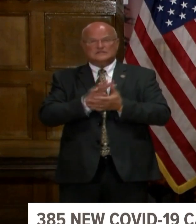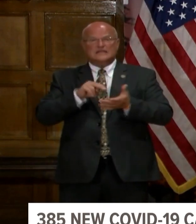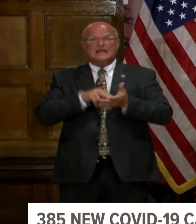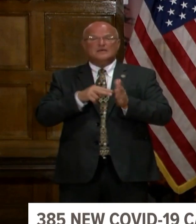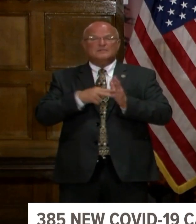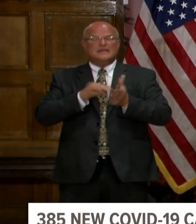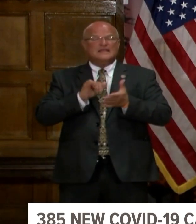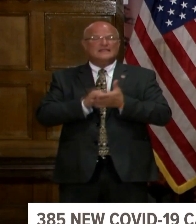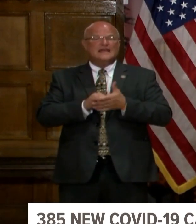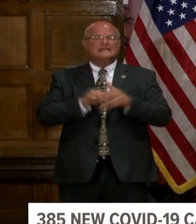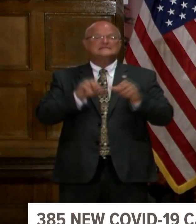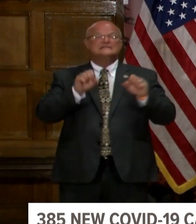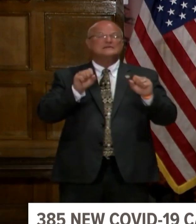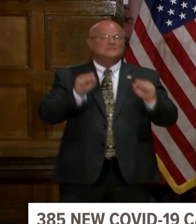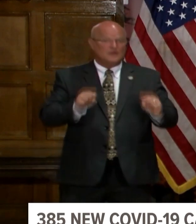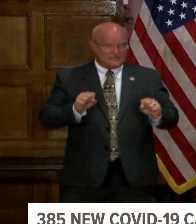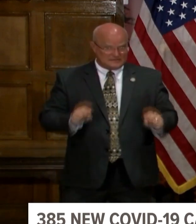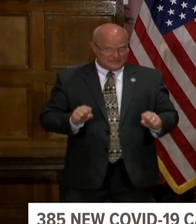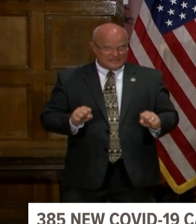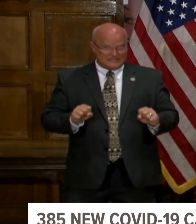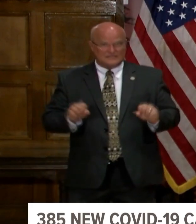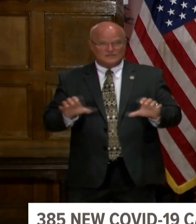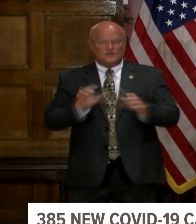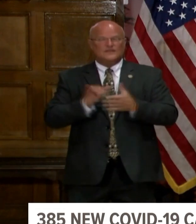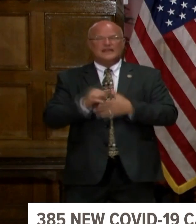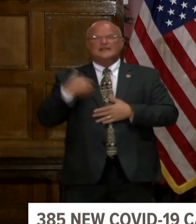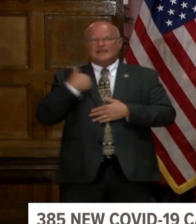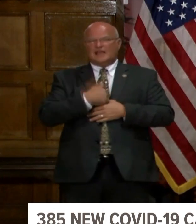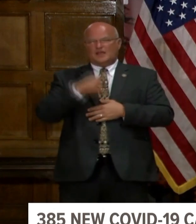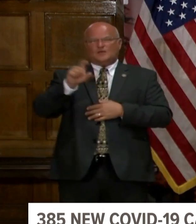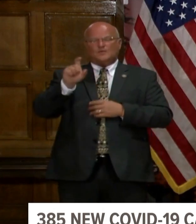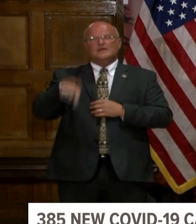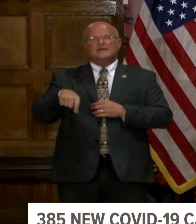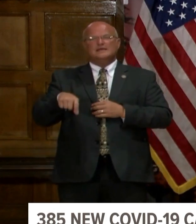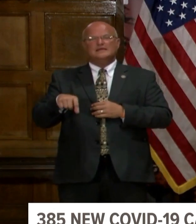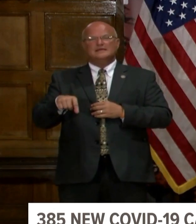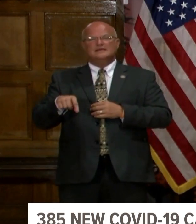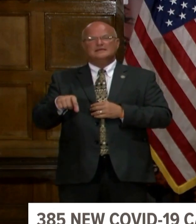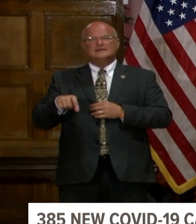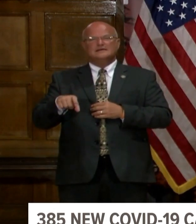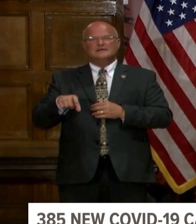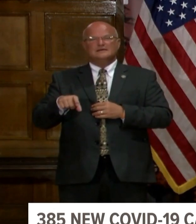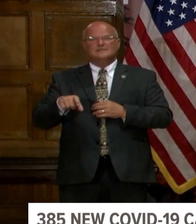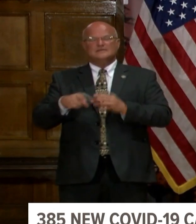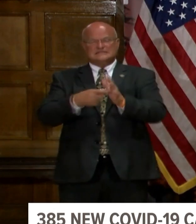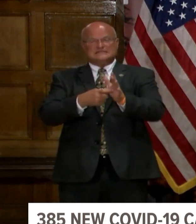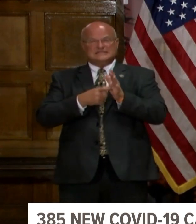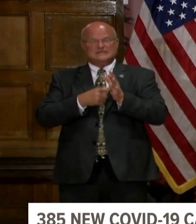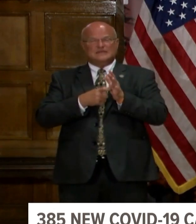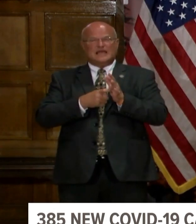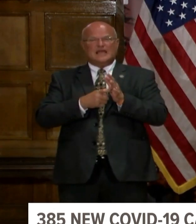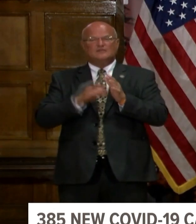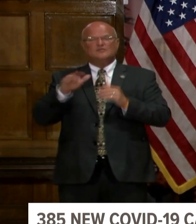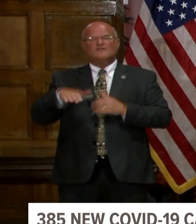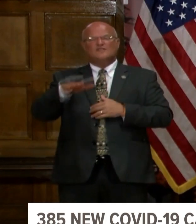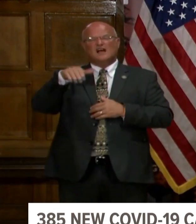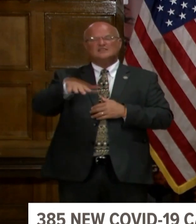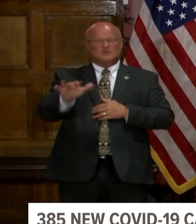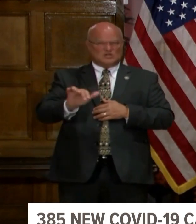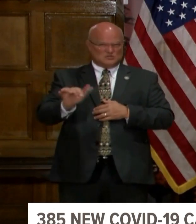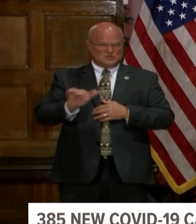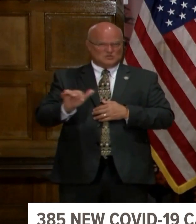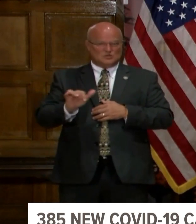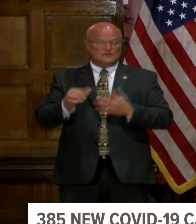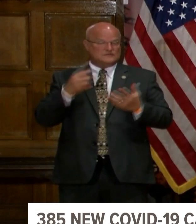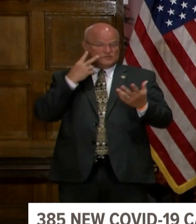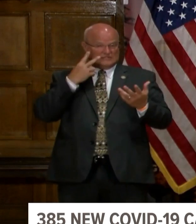means that's the capacity there, and of course, we have to, the demand will fluctuate some, as just